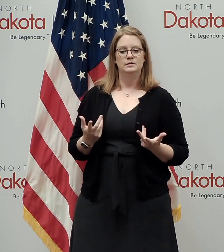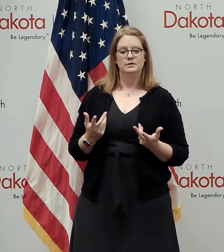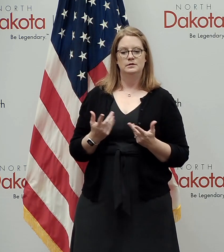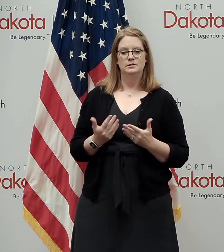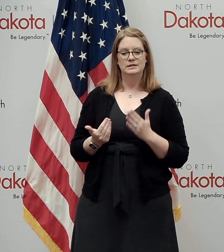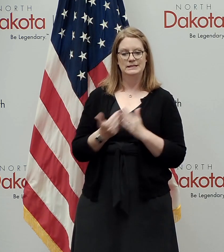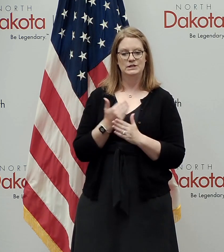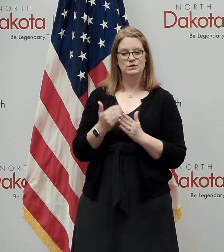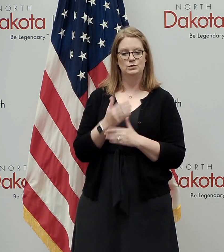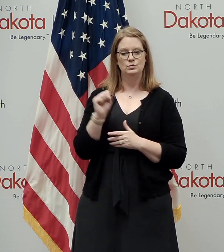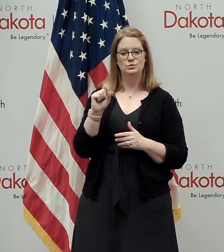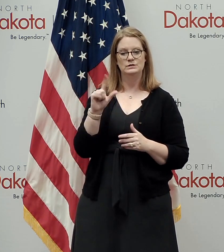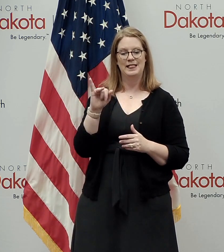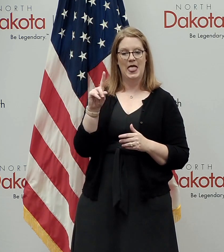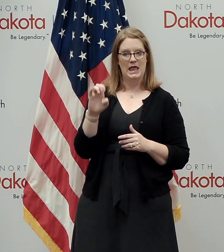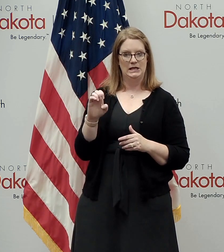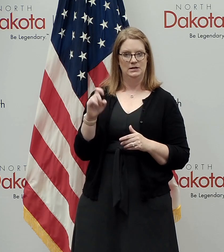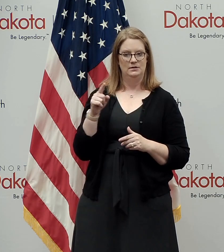new slide.